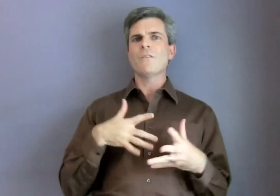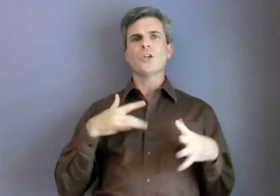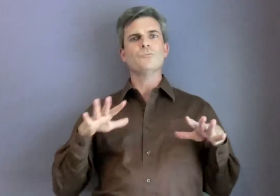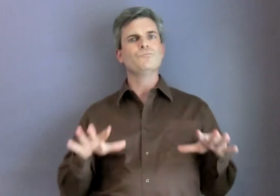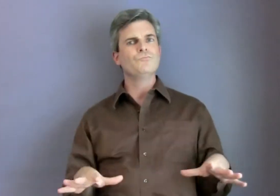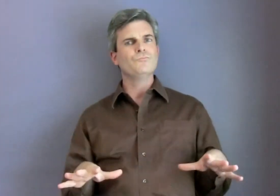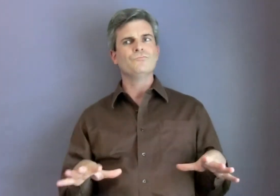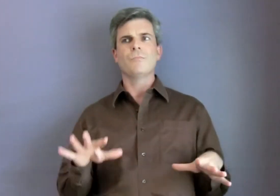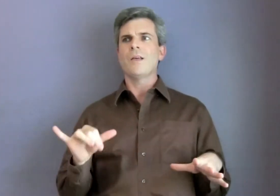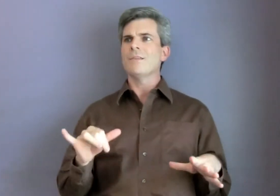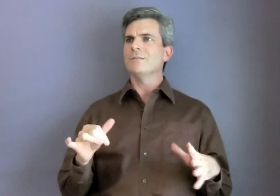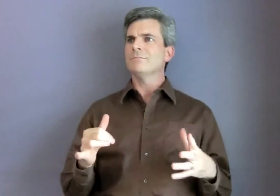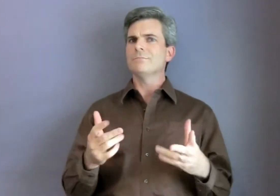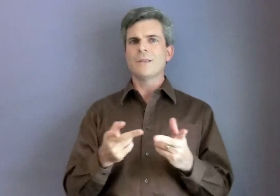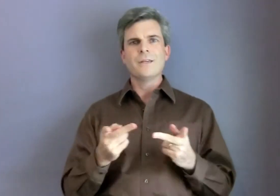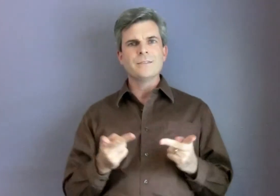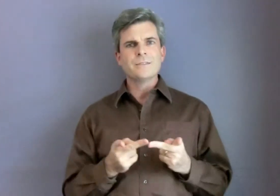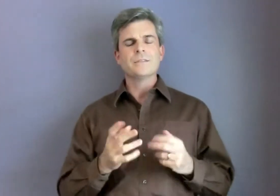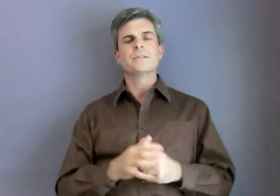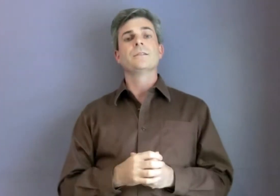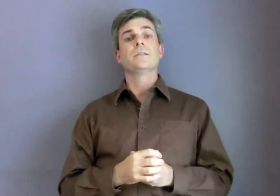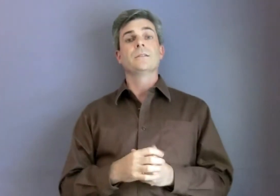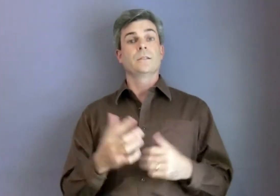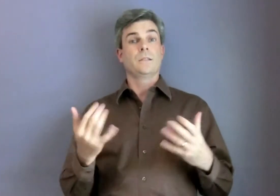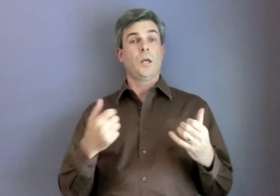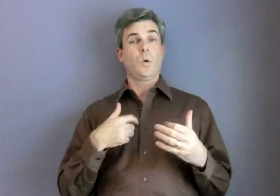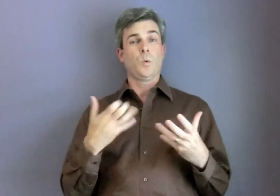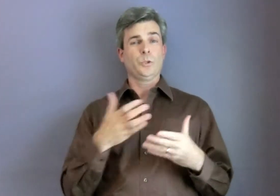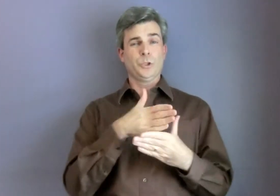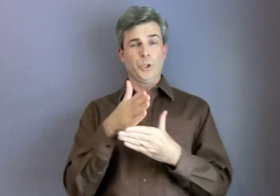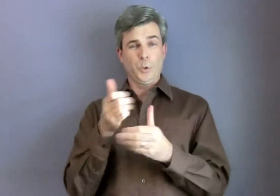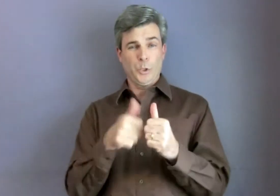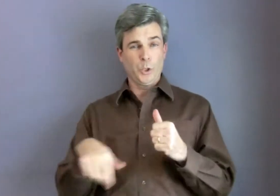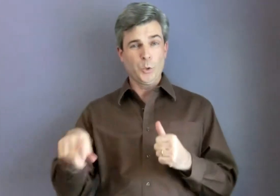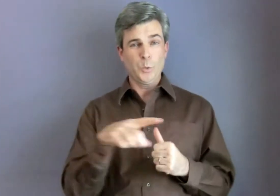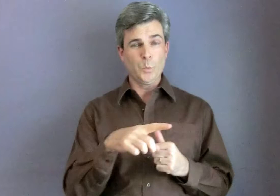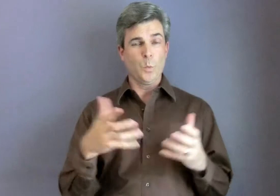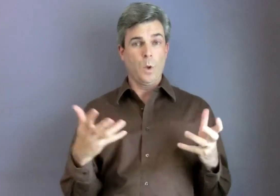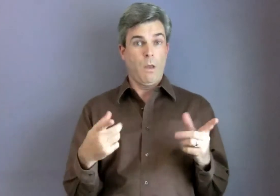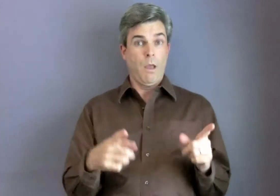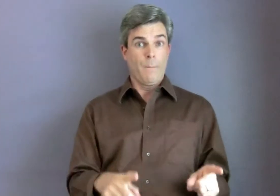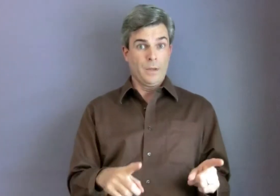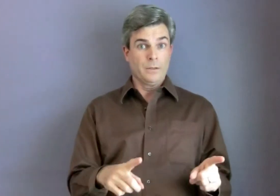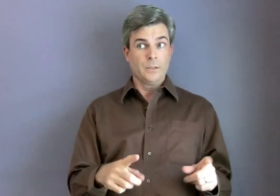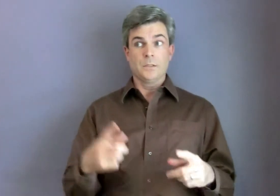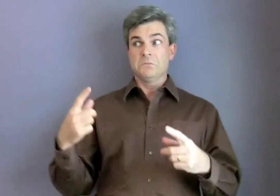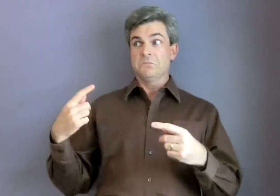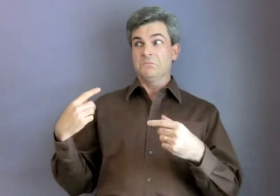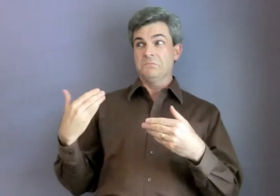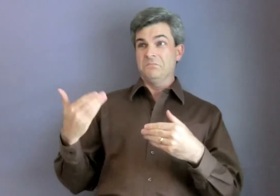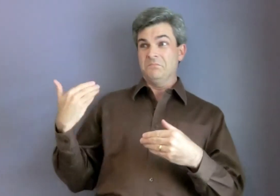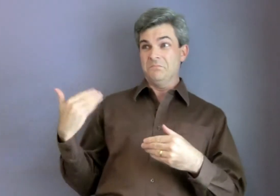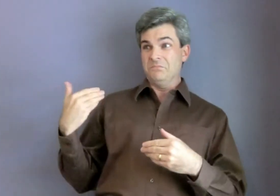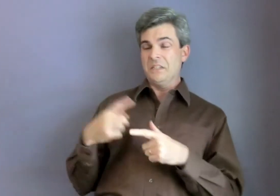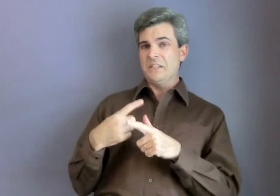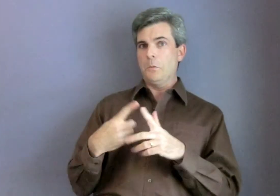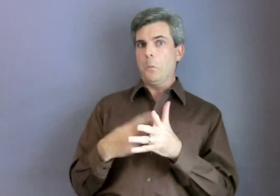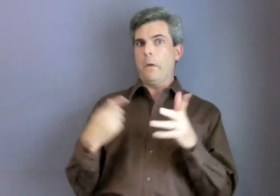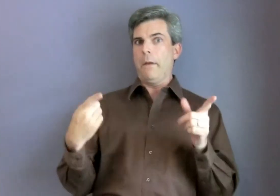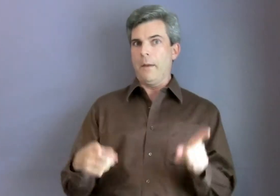learned since I left it. This is where it began. And it raises an existential question, which is, if I'm having this experience